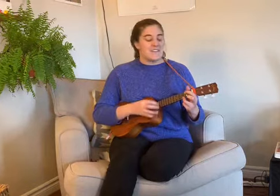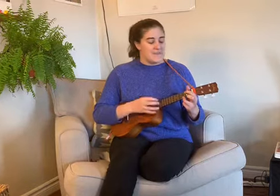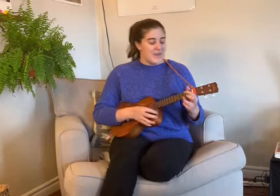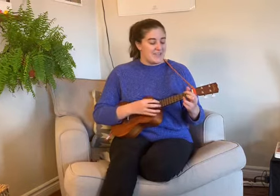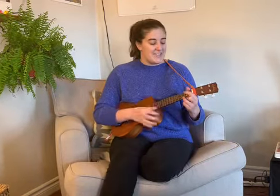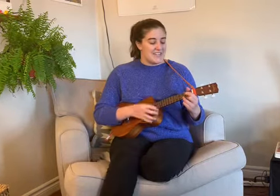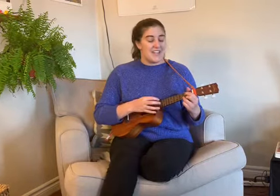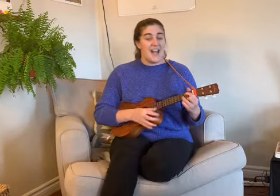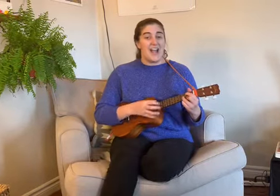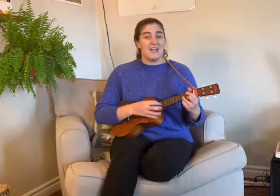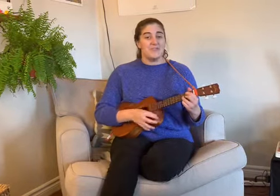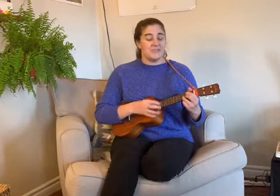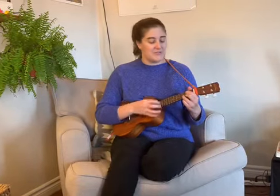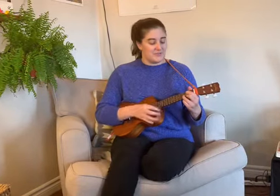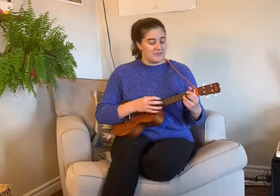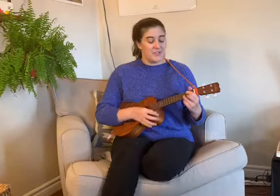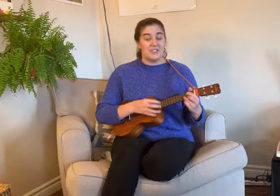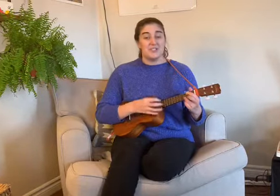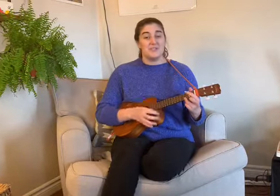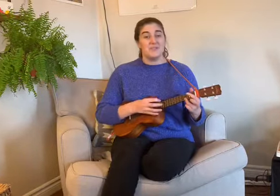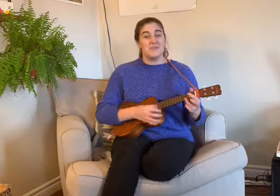everybody singing, how do you do?